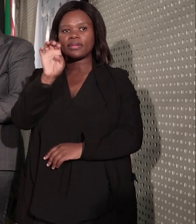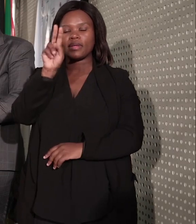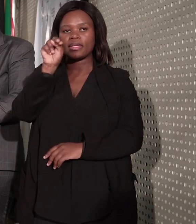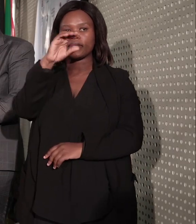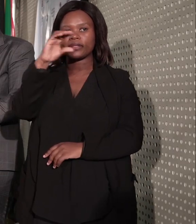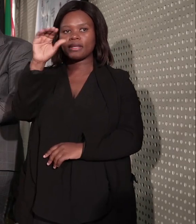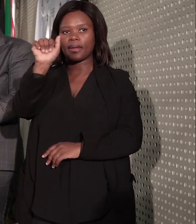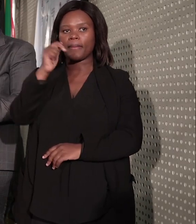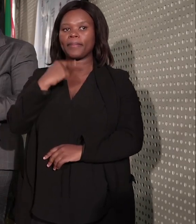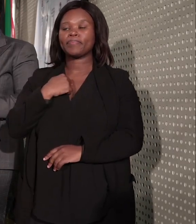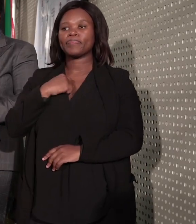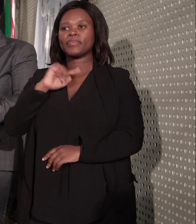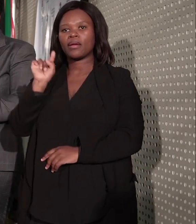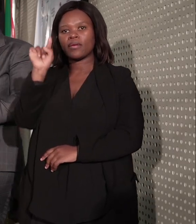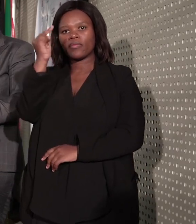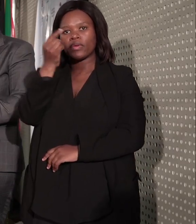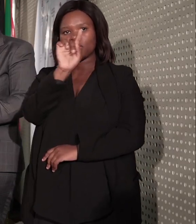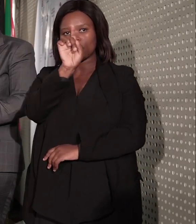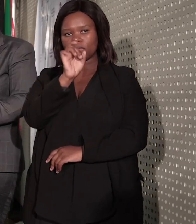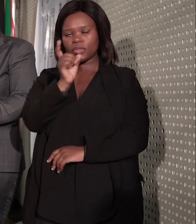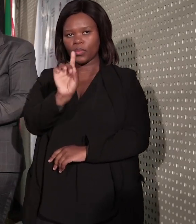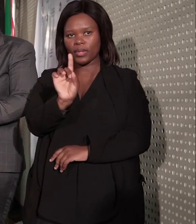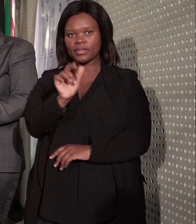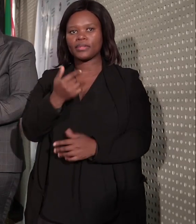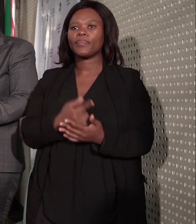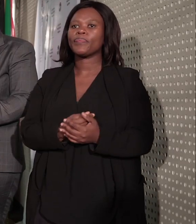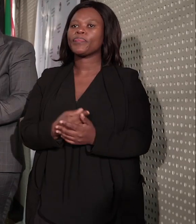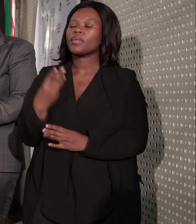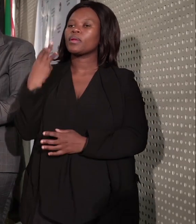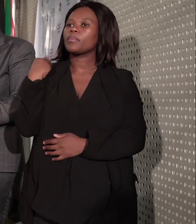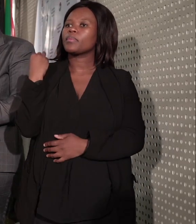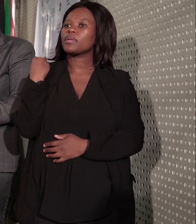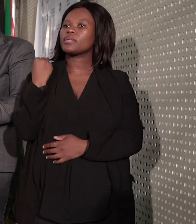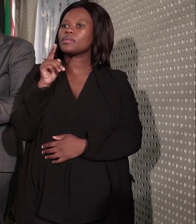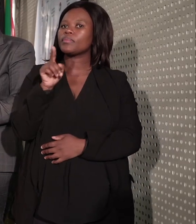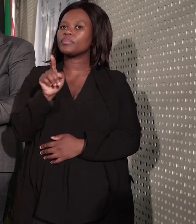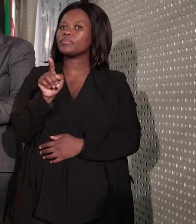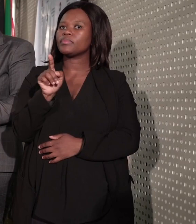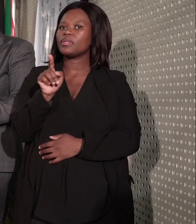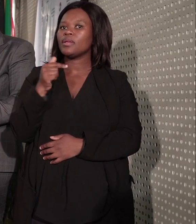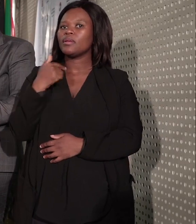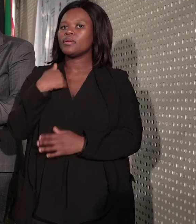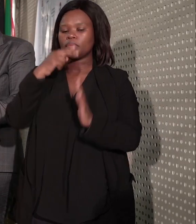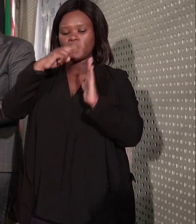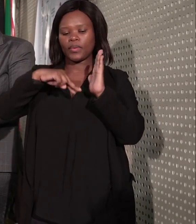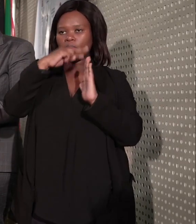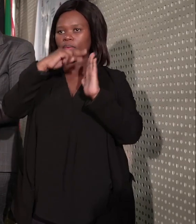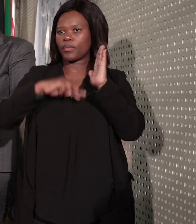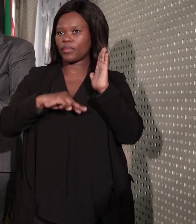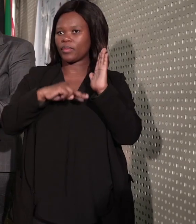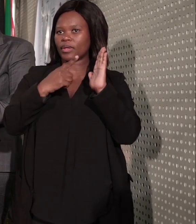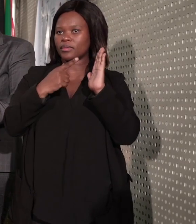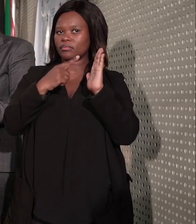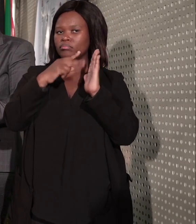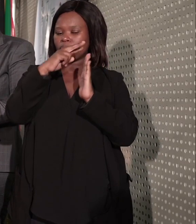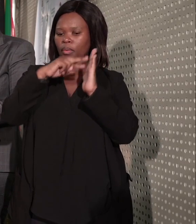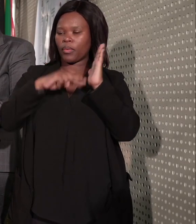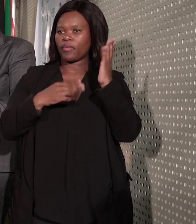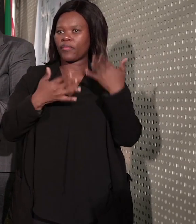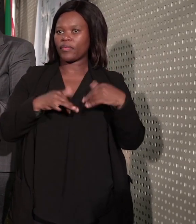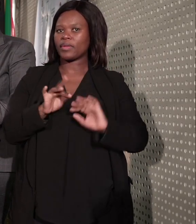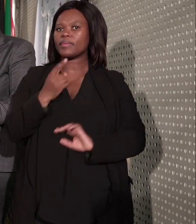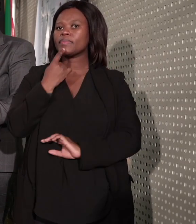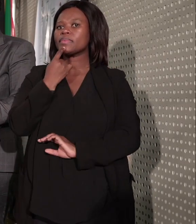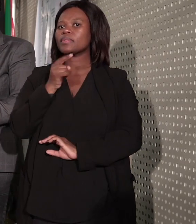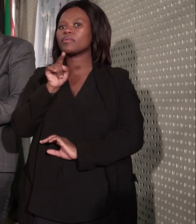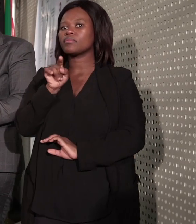My first question is to the Minister. You just read your statement where you said you thought it necessary to